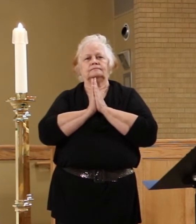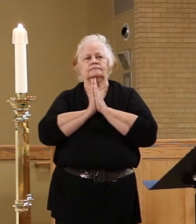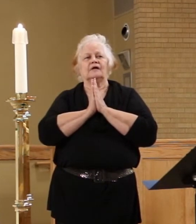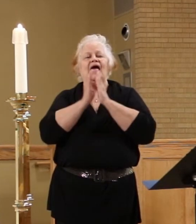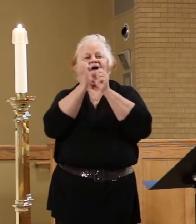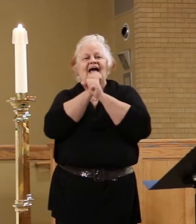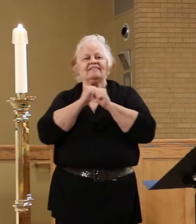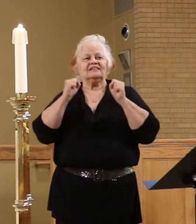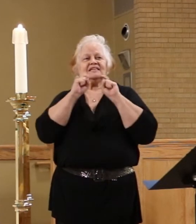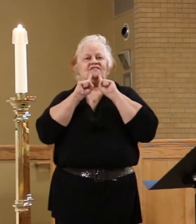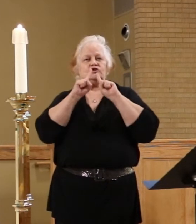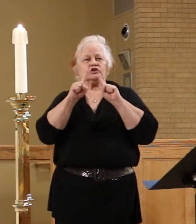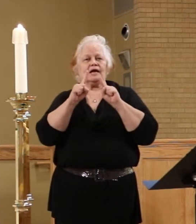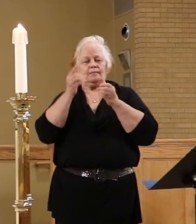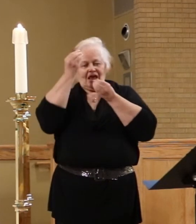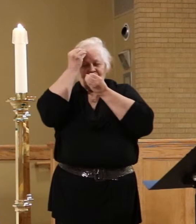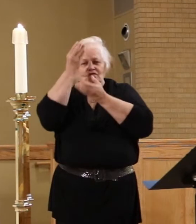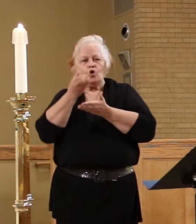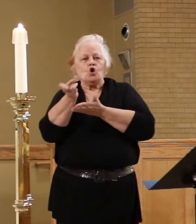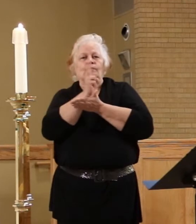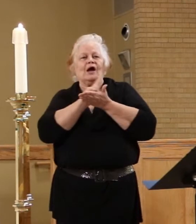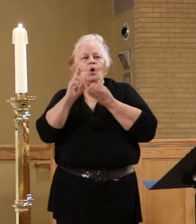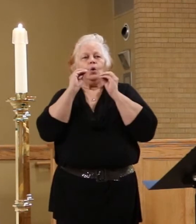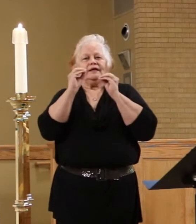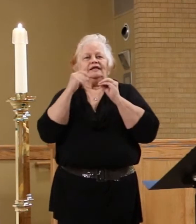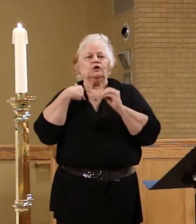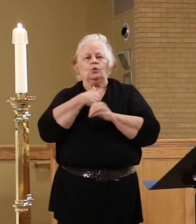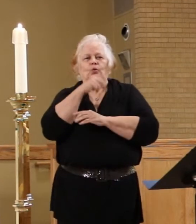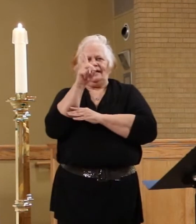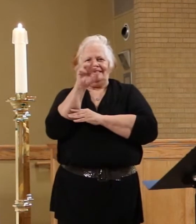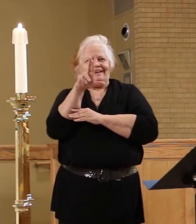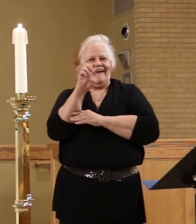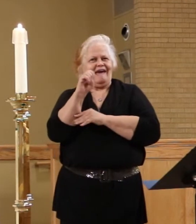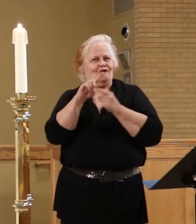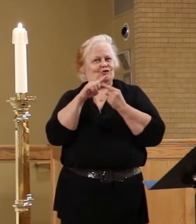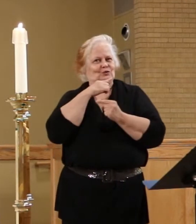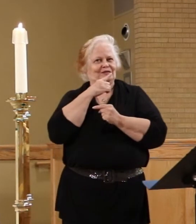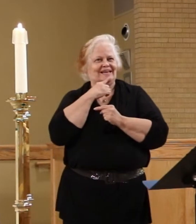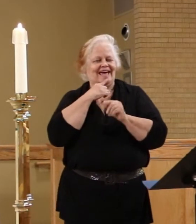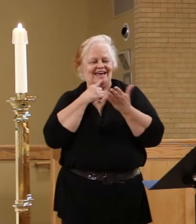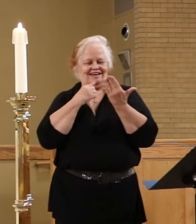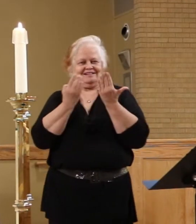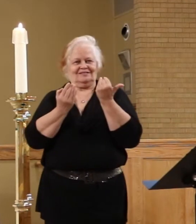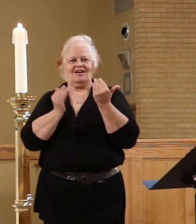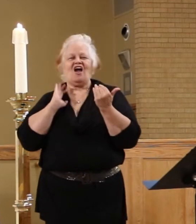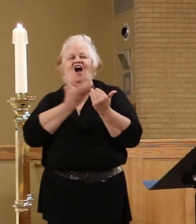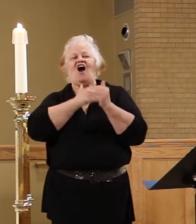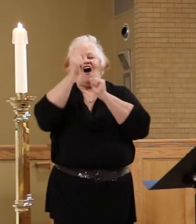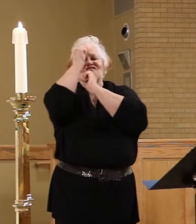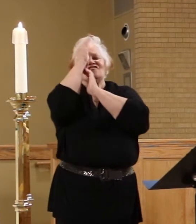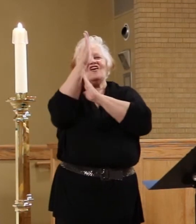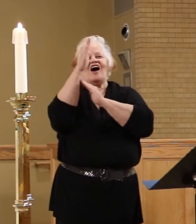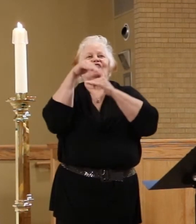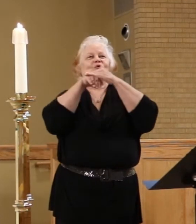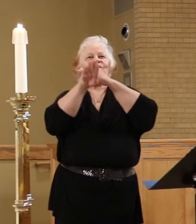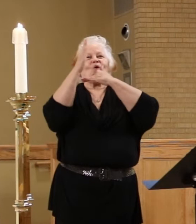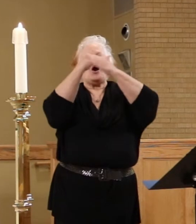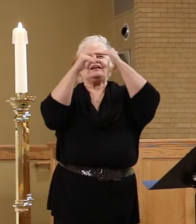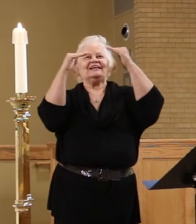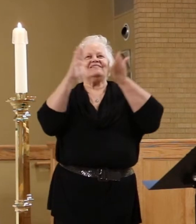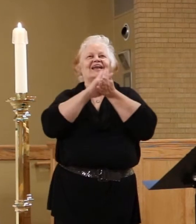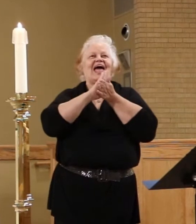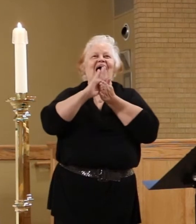At the Savior's command, informed by divine teaching, we dare to say, Our Father, who art in